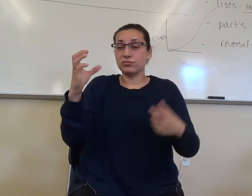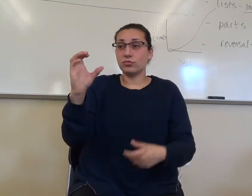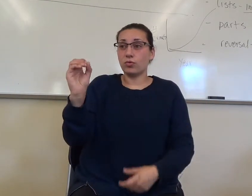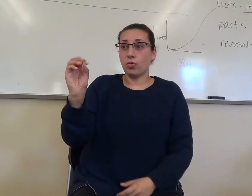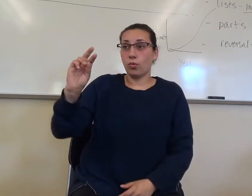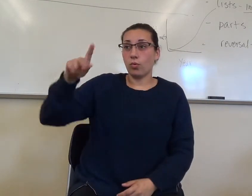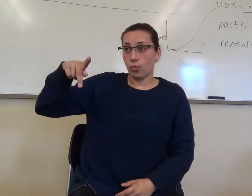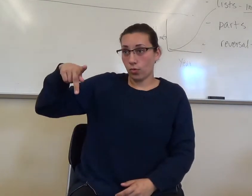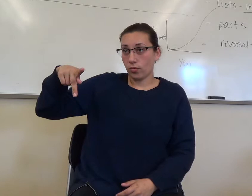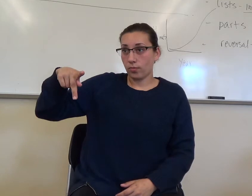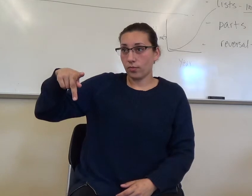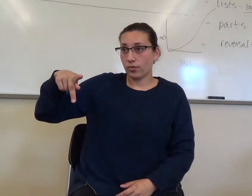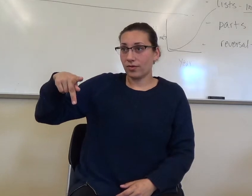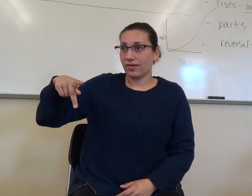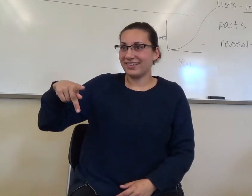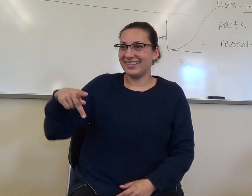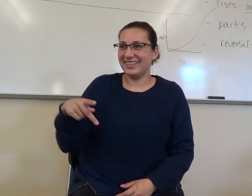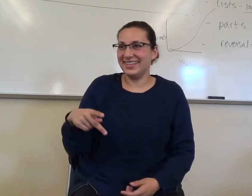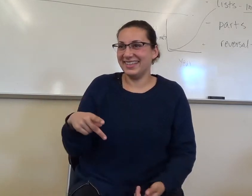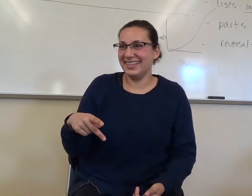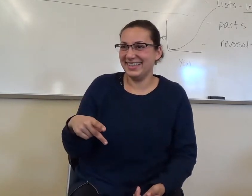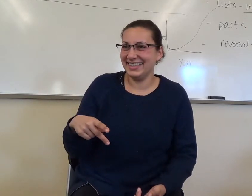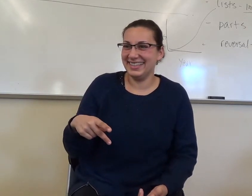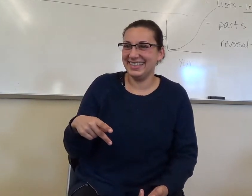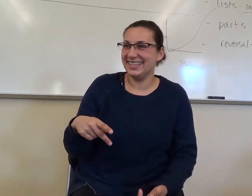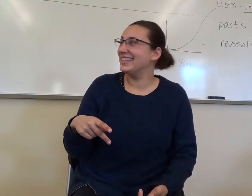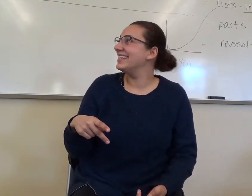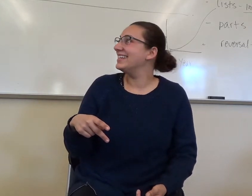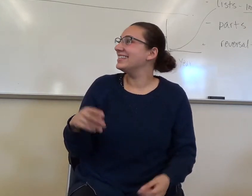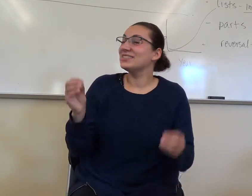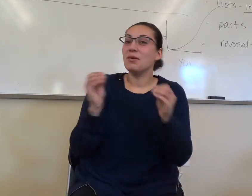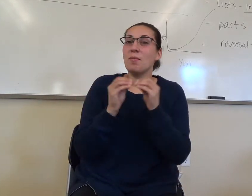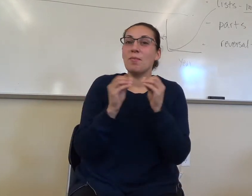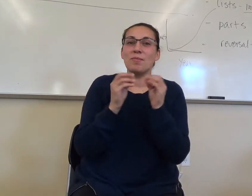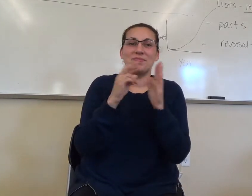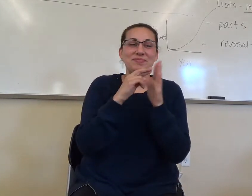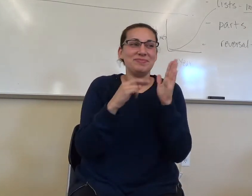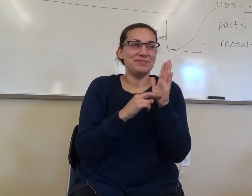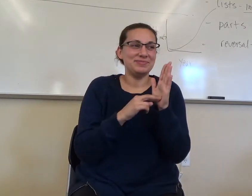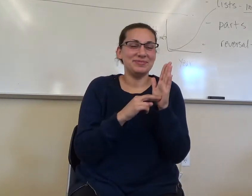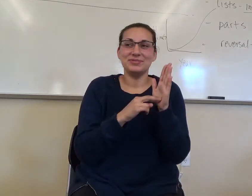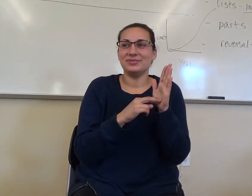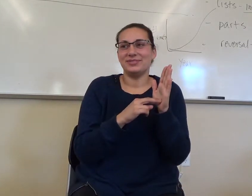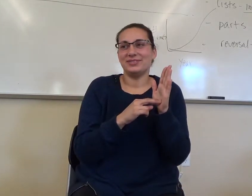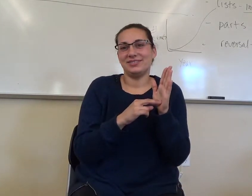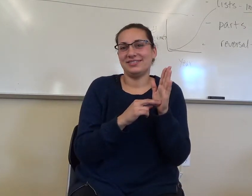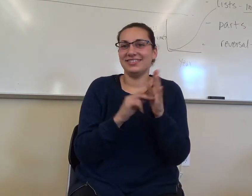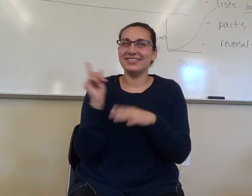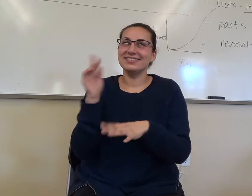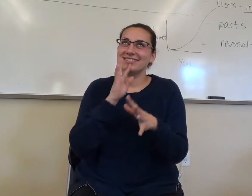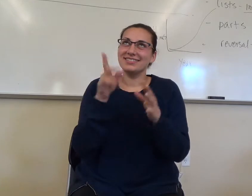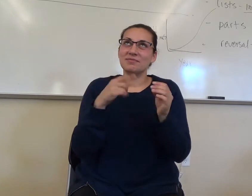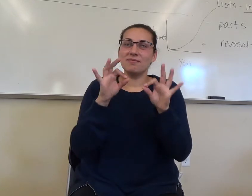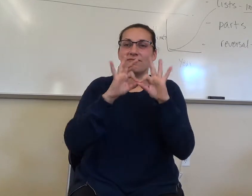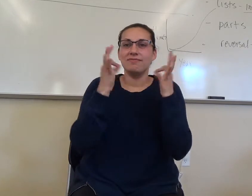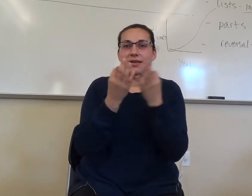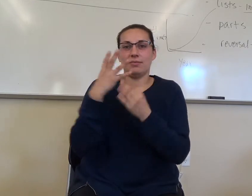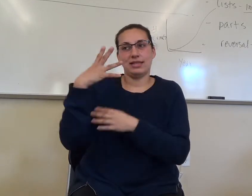offer it. But there are more and more rules nowadays that they have to, that they can't, in other words, you can't